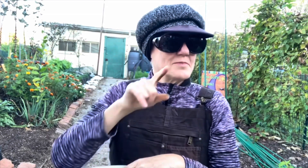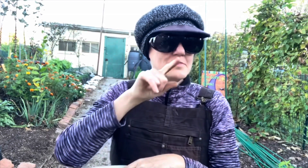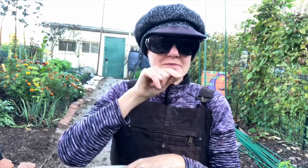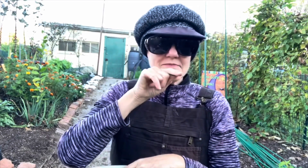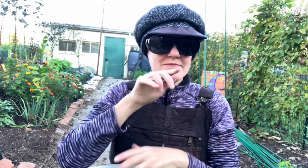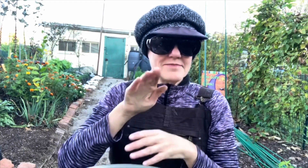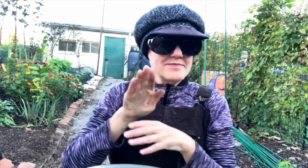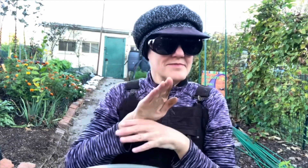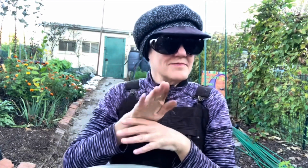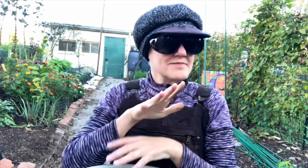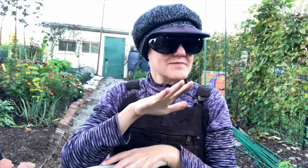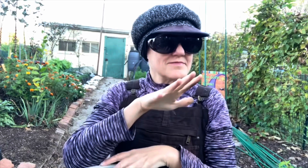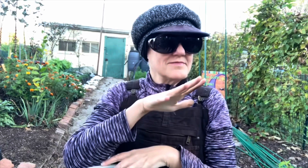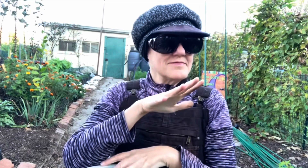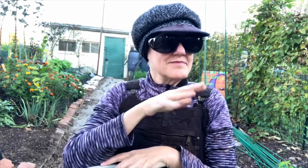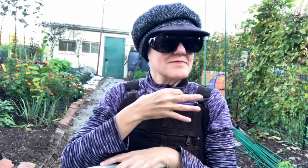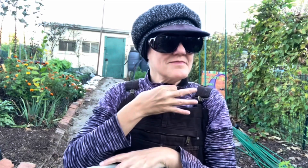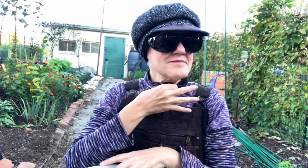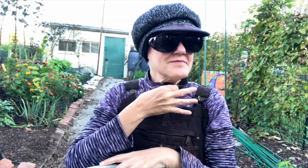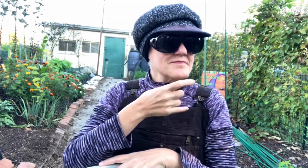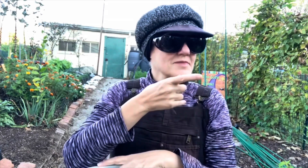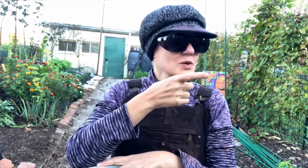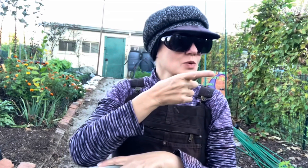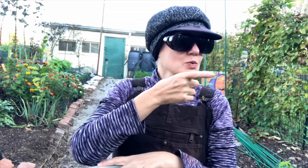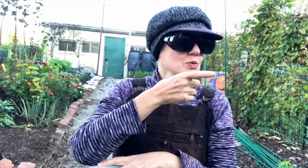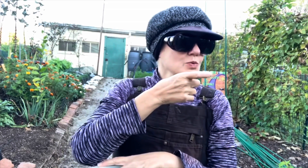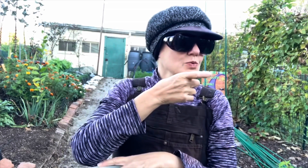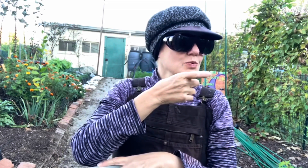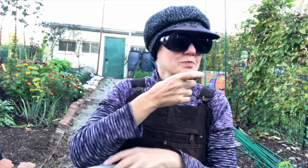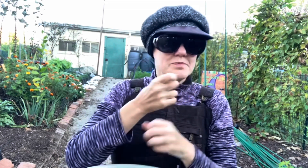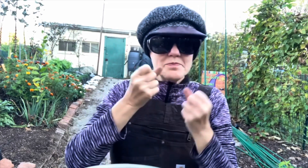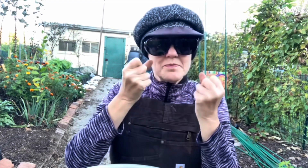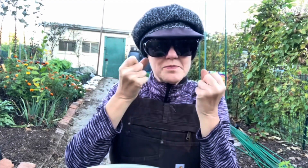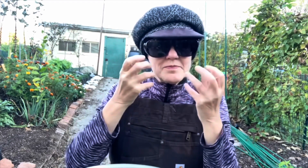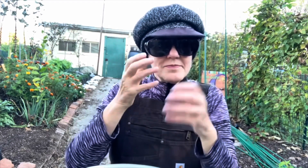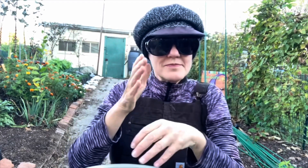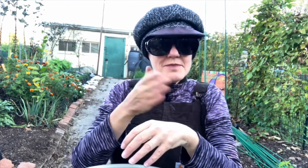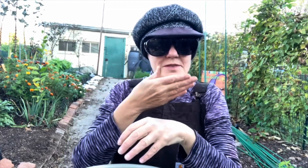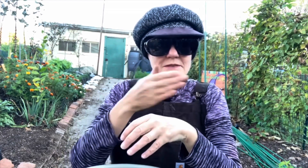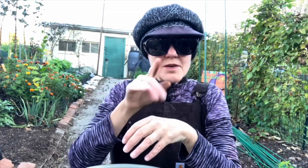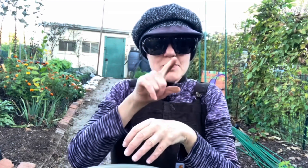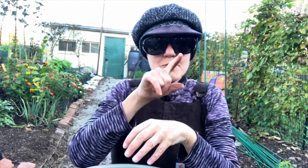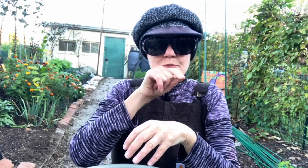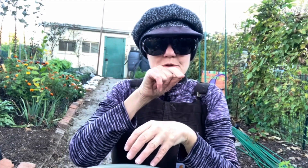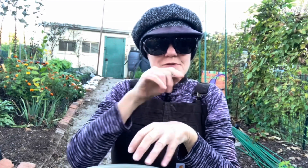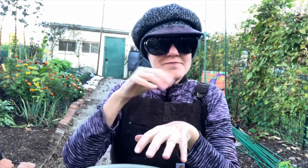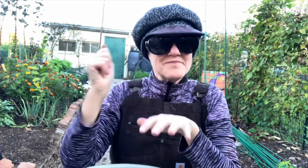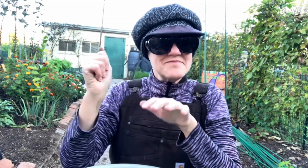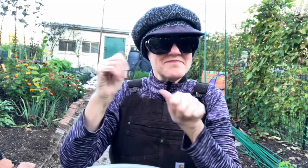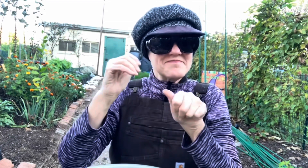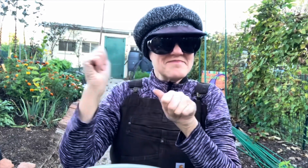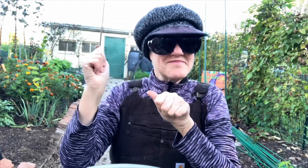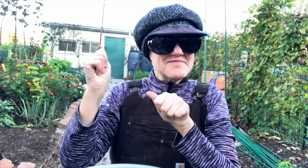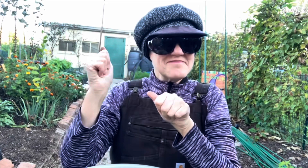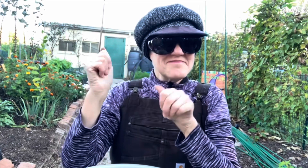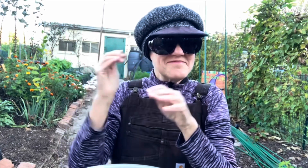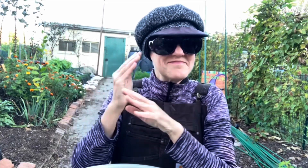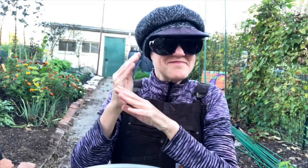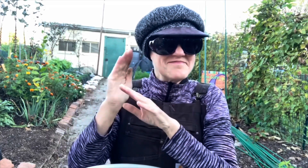space. Birds are busy over there. Curious who that is. A lot of our songbirds, they've left